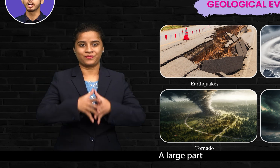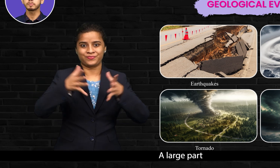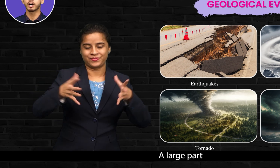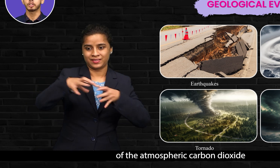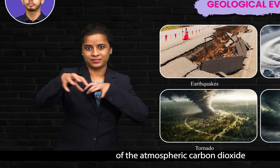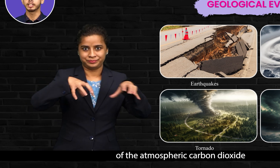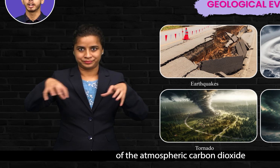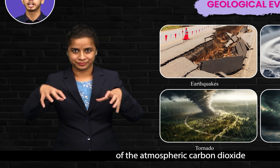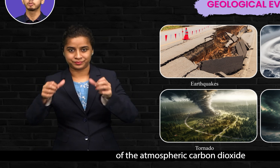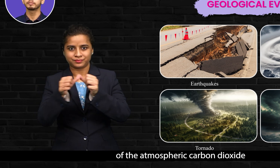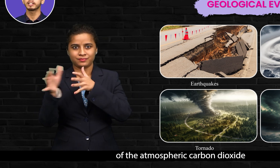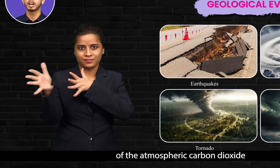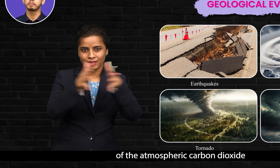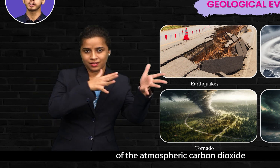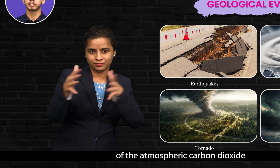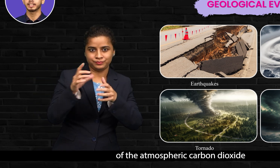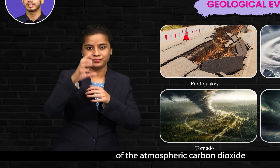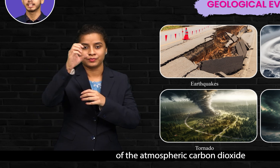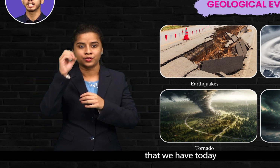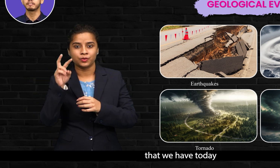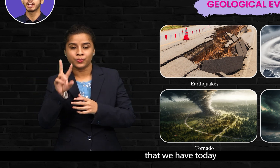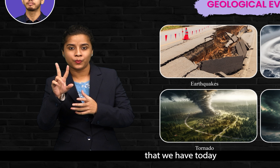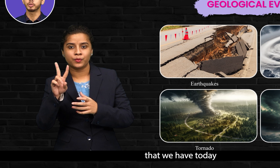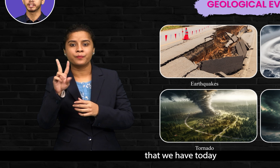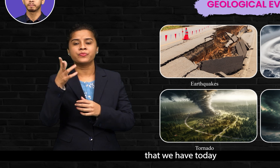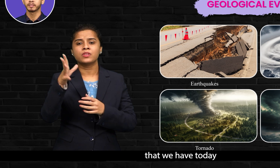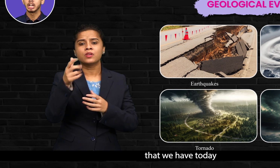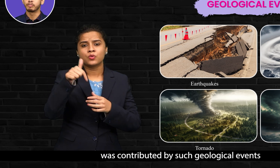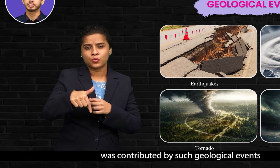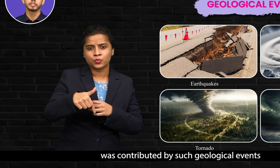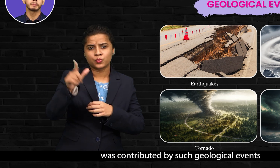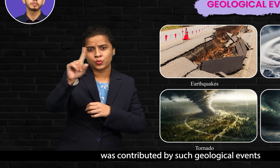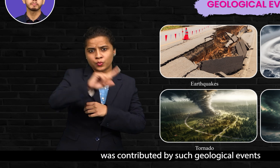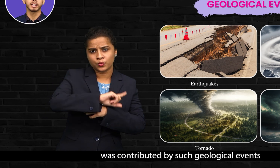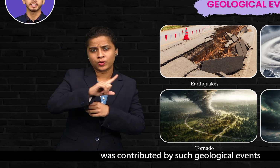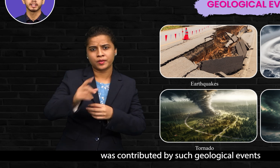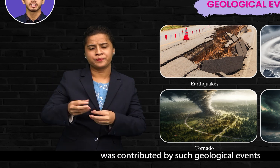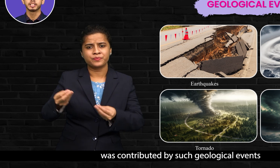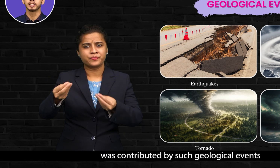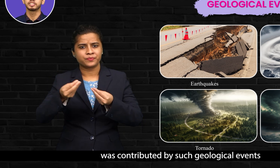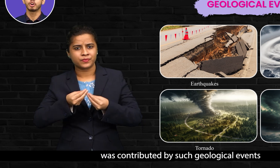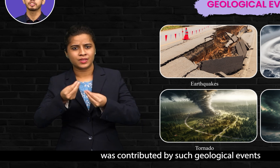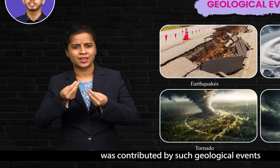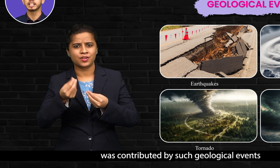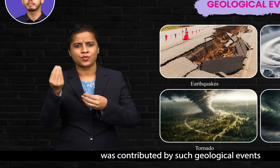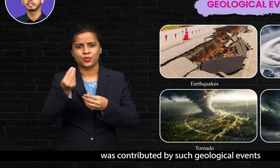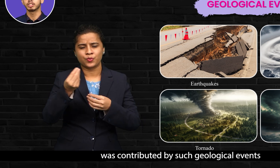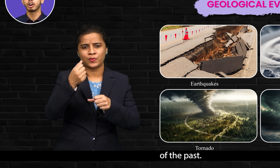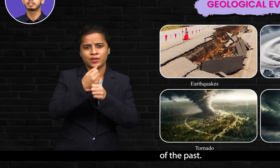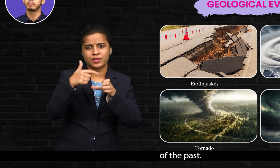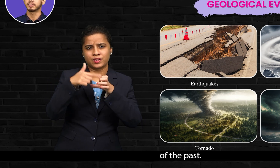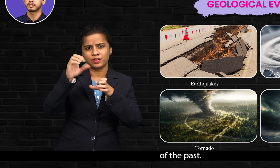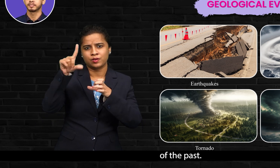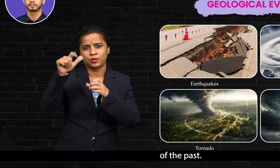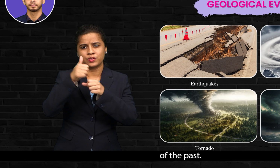A large part of the atmospheric carbon dioxide that we have today was contributed by such geological events